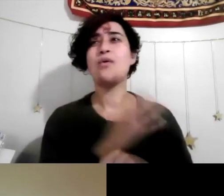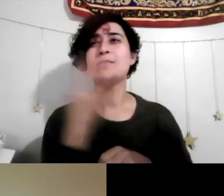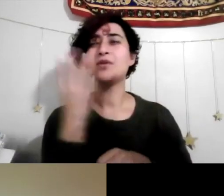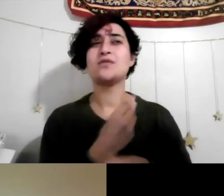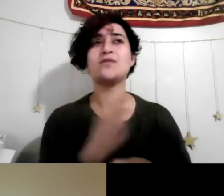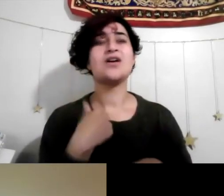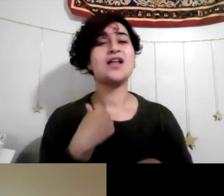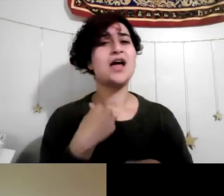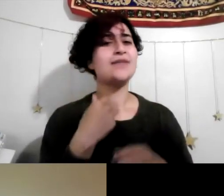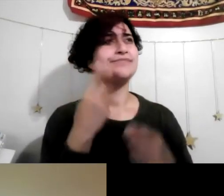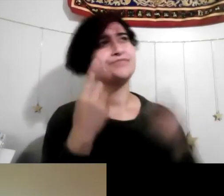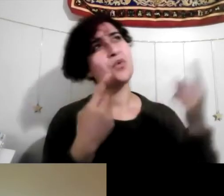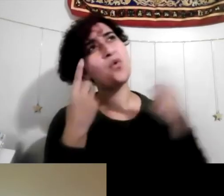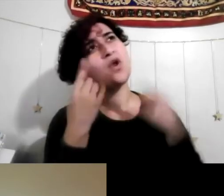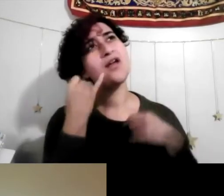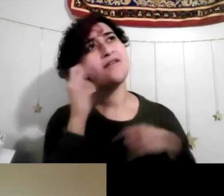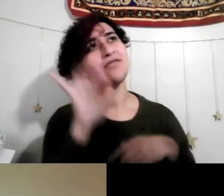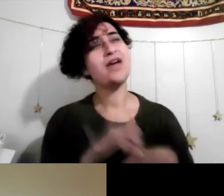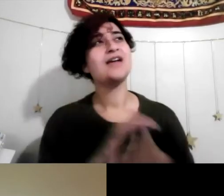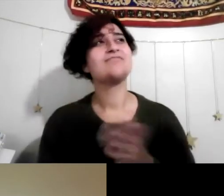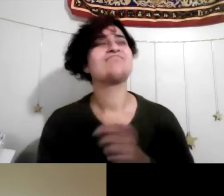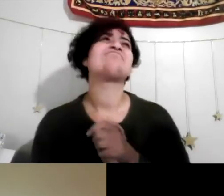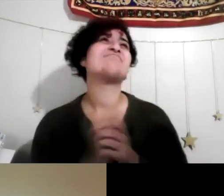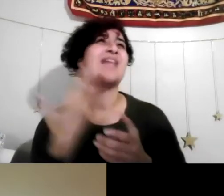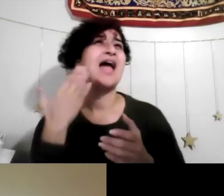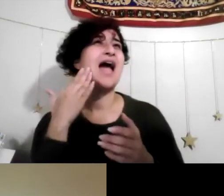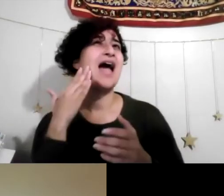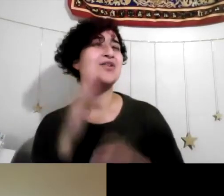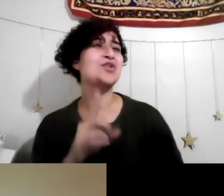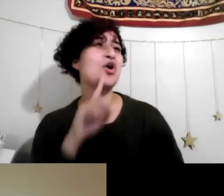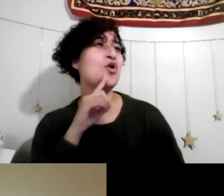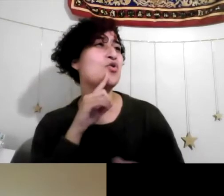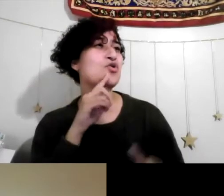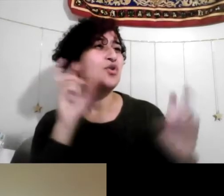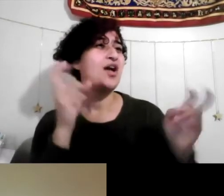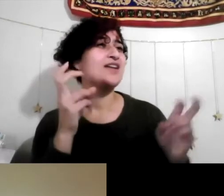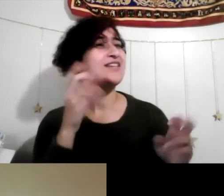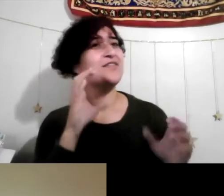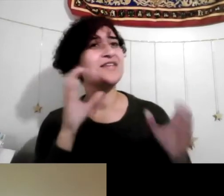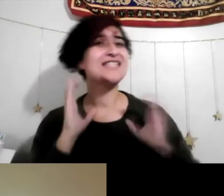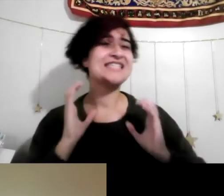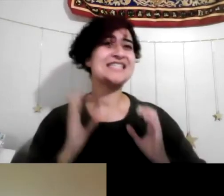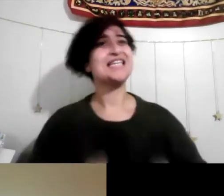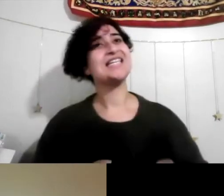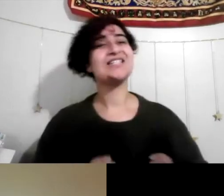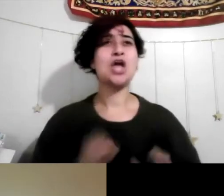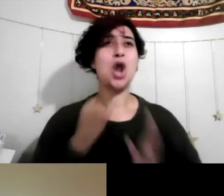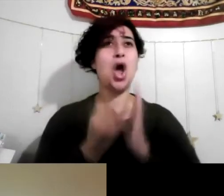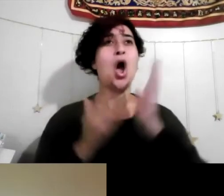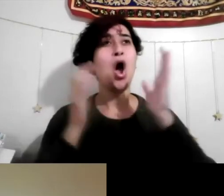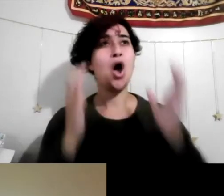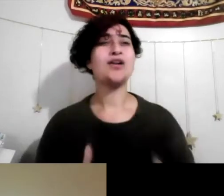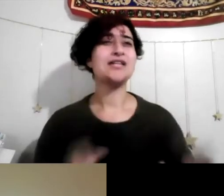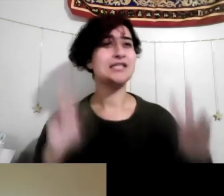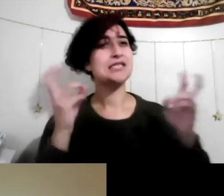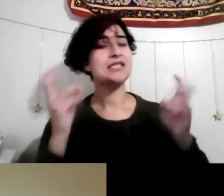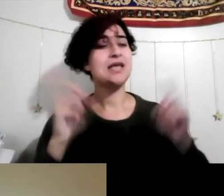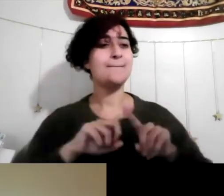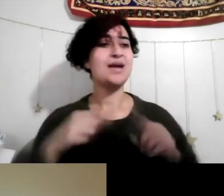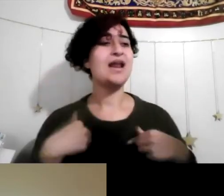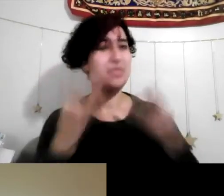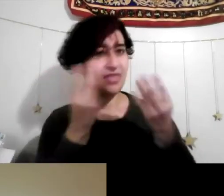if that, I don't know, you call yourself a citizen artist, and I'm thinking a lot about how